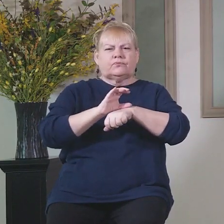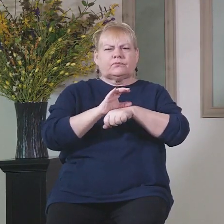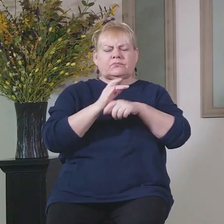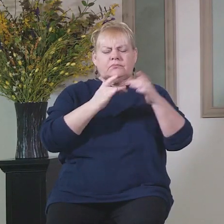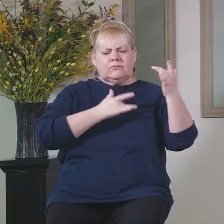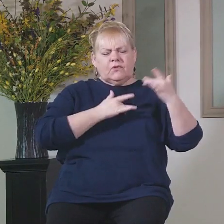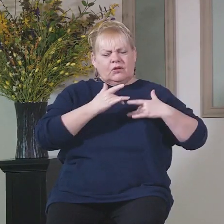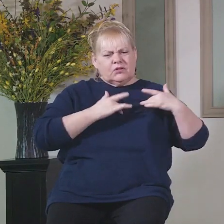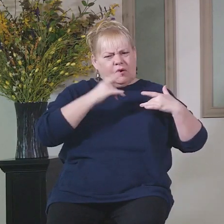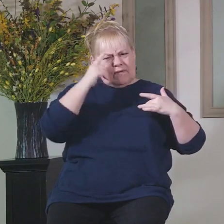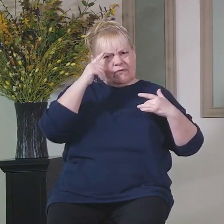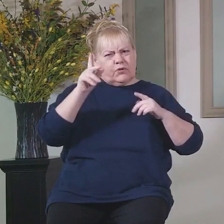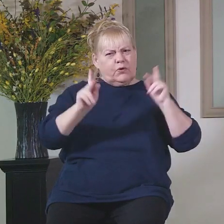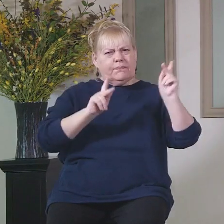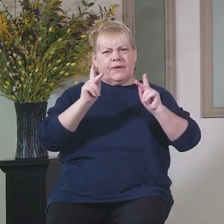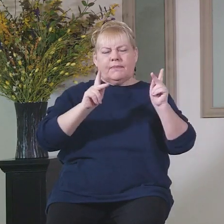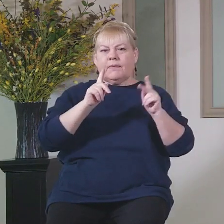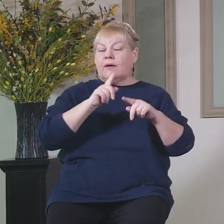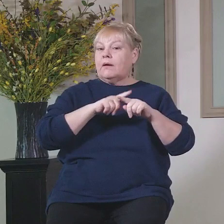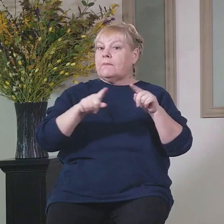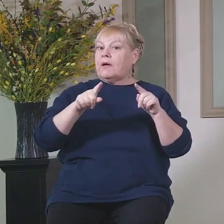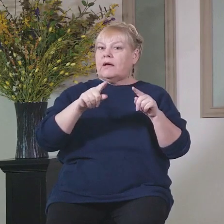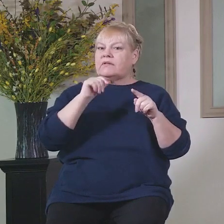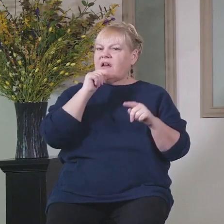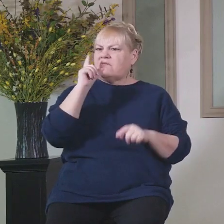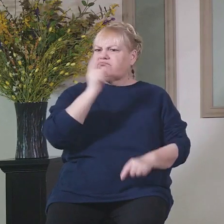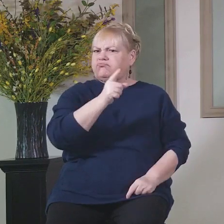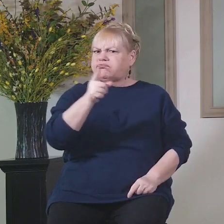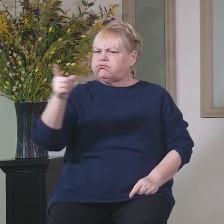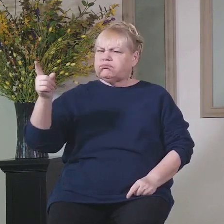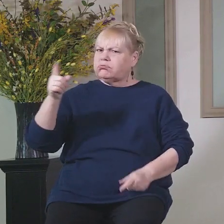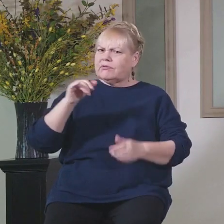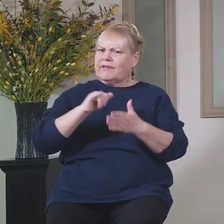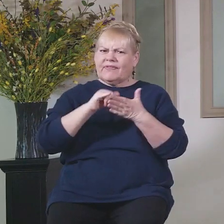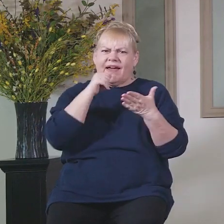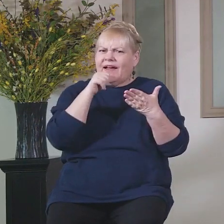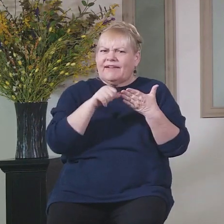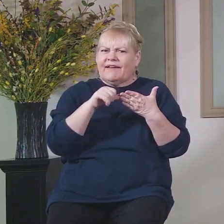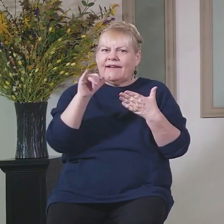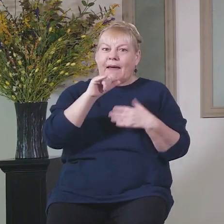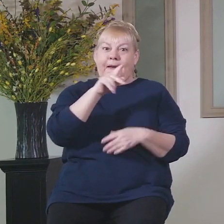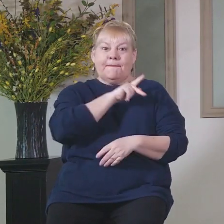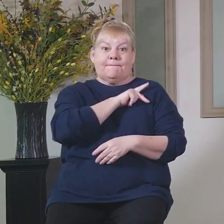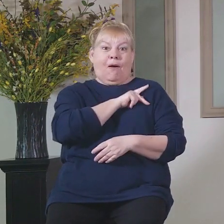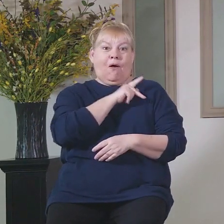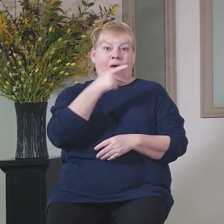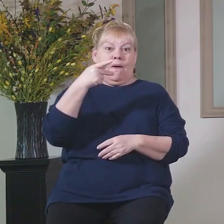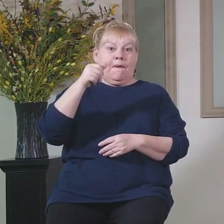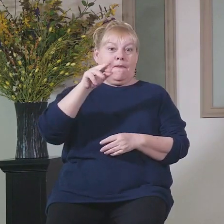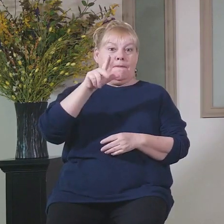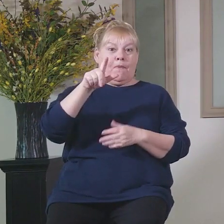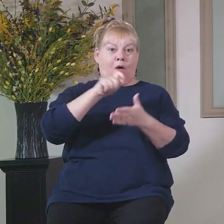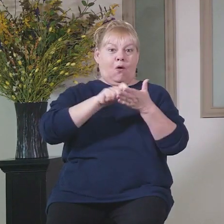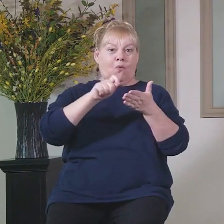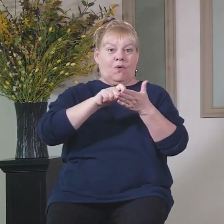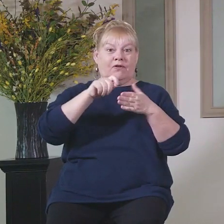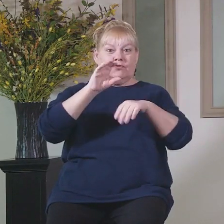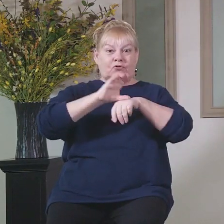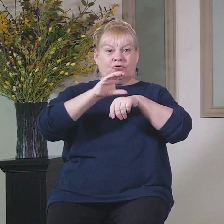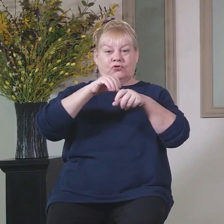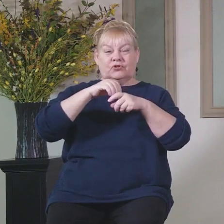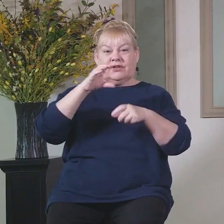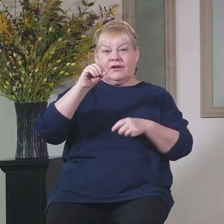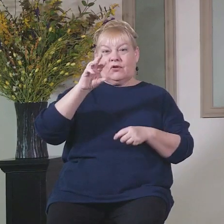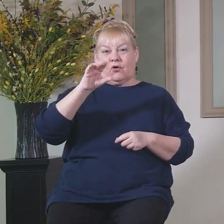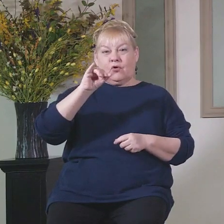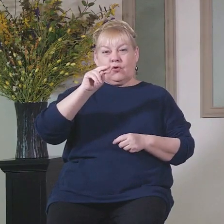this group of people, but you're not going to find rebuke in this letter like Paul would write to the church in Corinth.